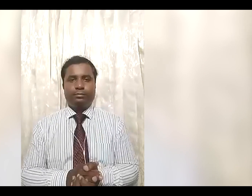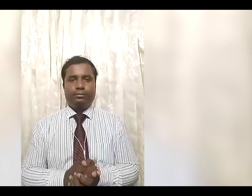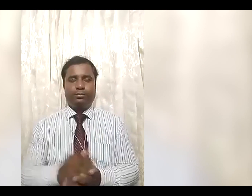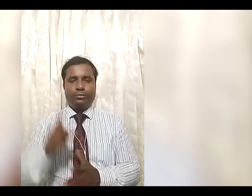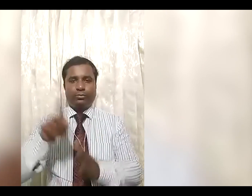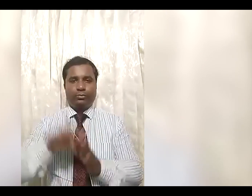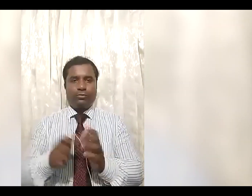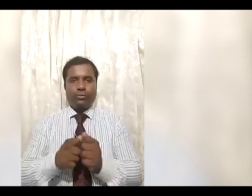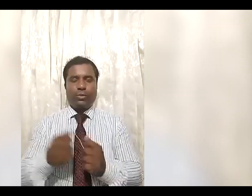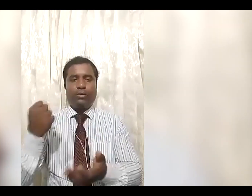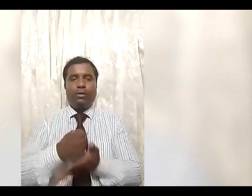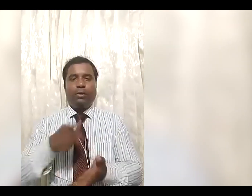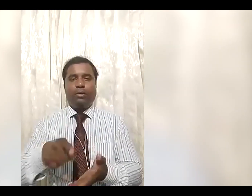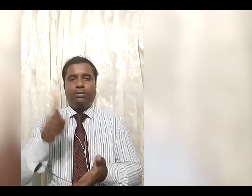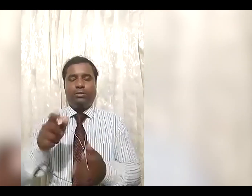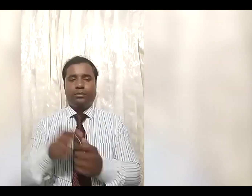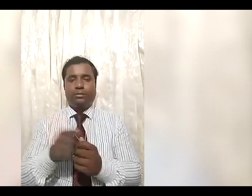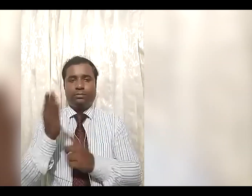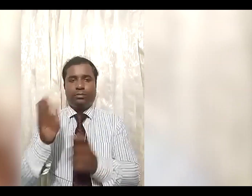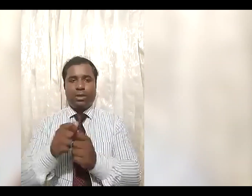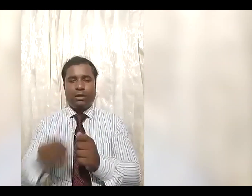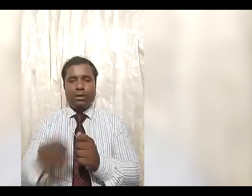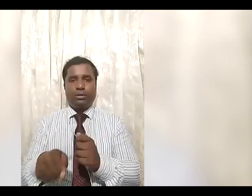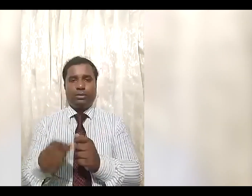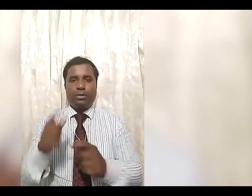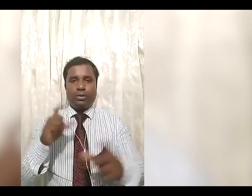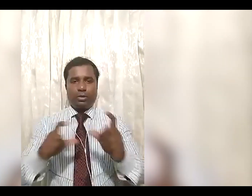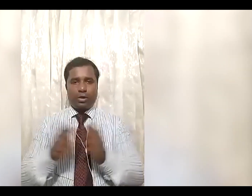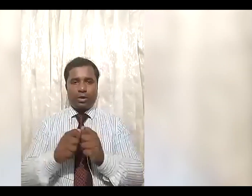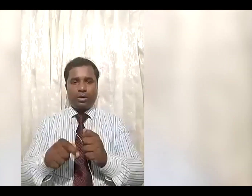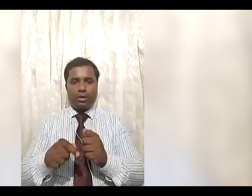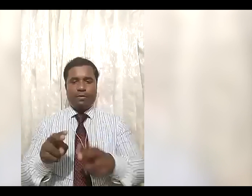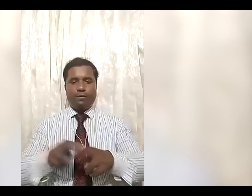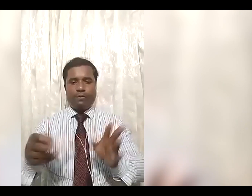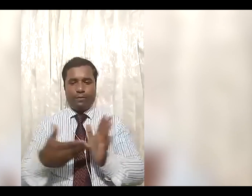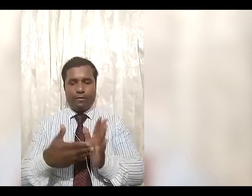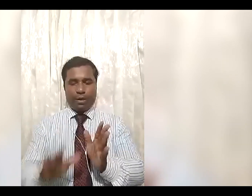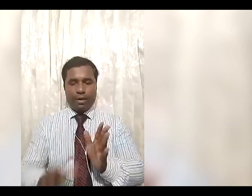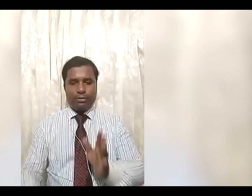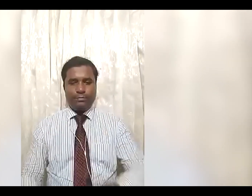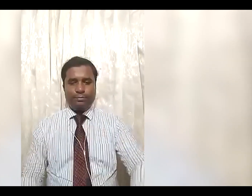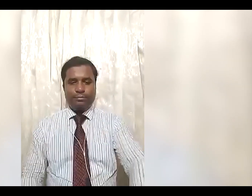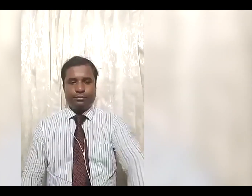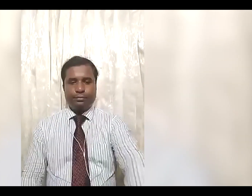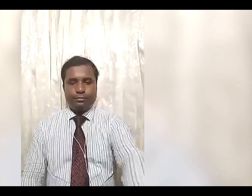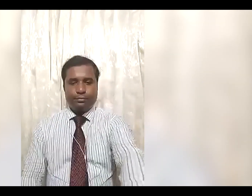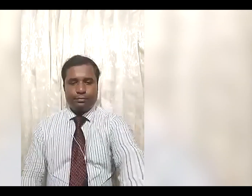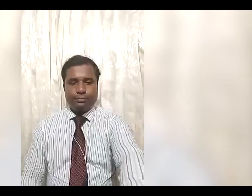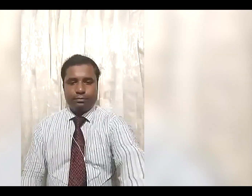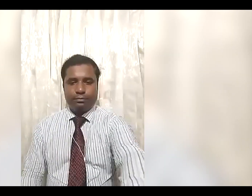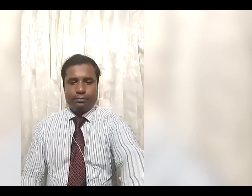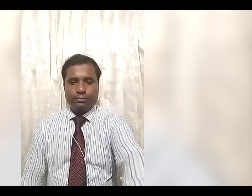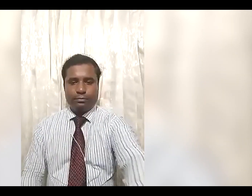that we were discussing before, as well as businesses and commercial enterprises. And Title 4 is on